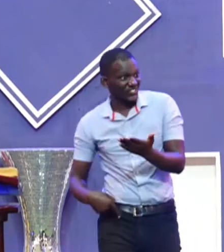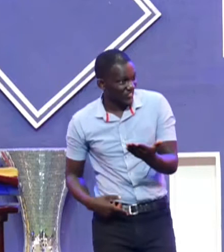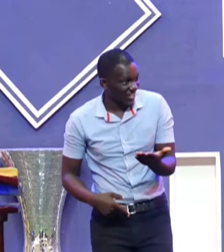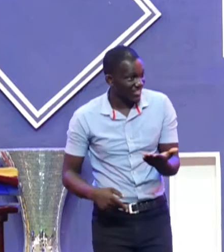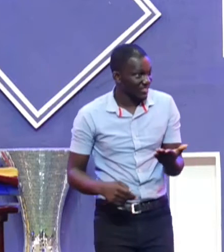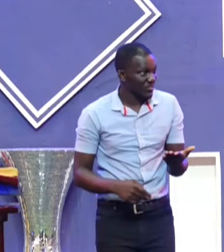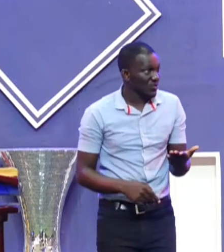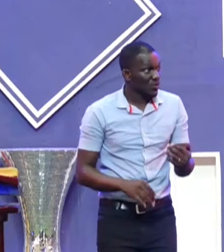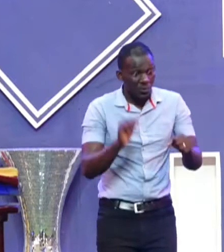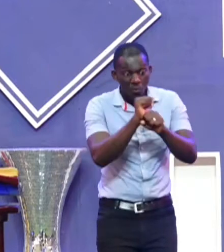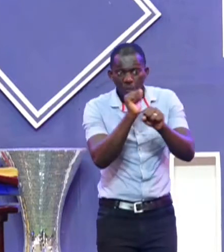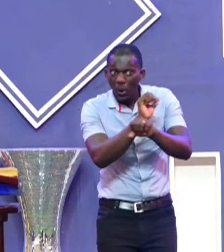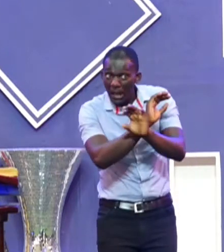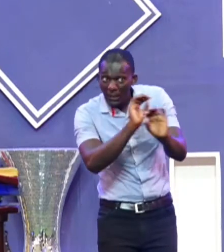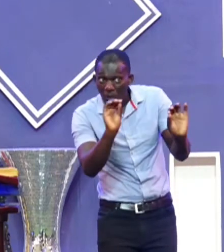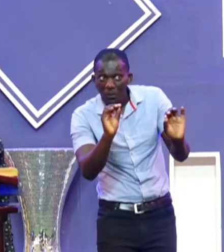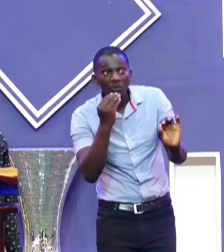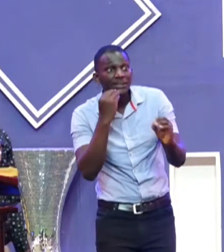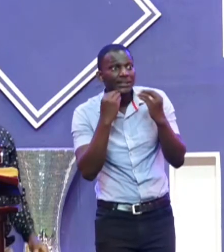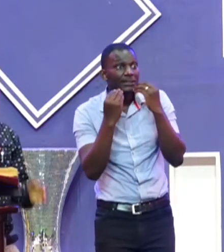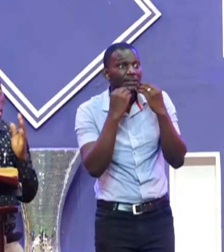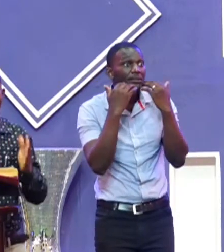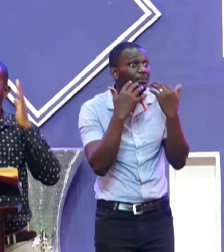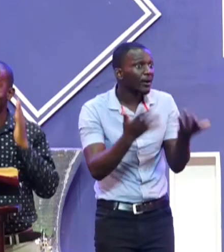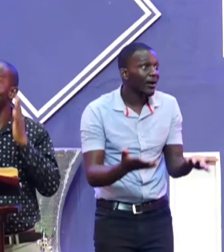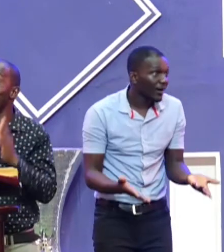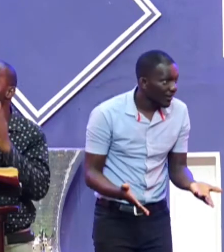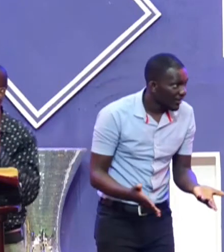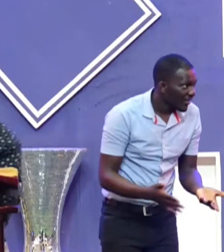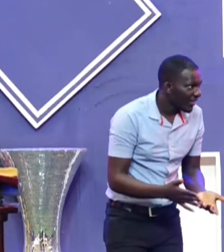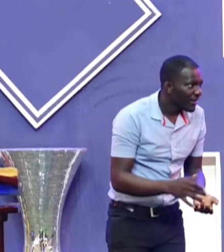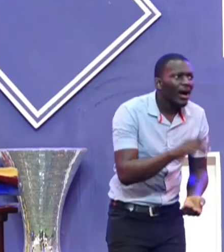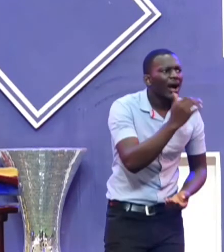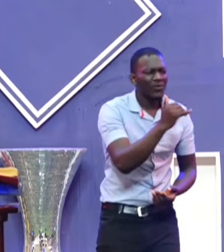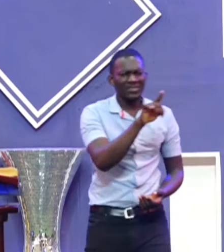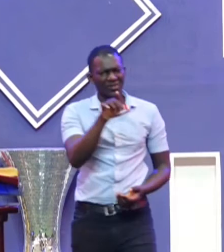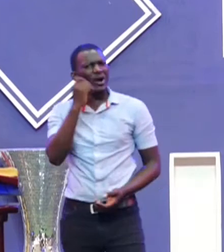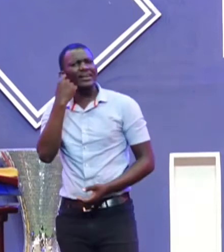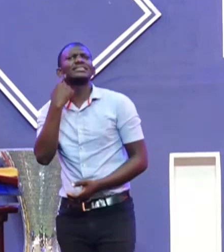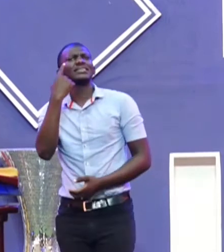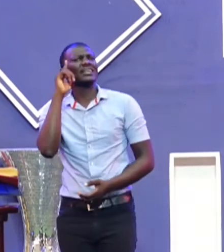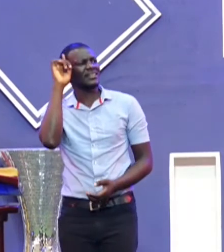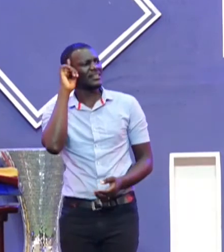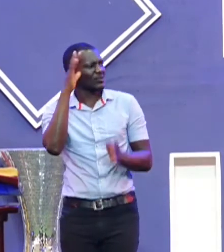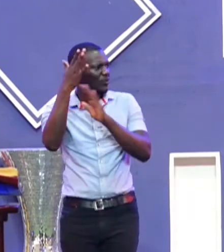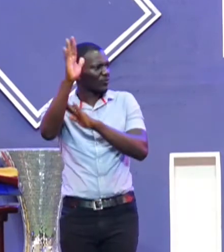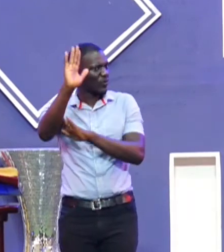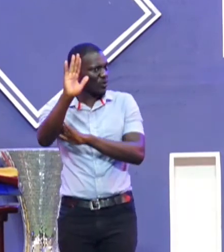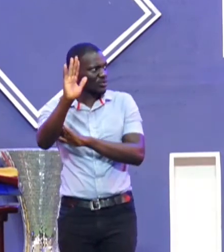you that whoever will not work, then I will understand his mindset.